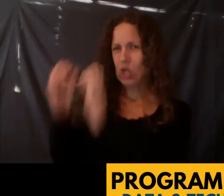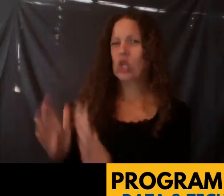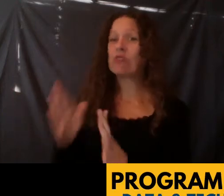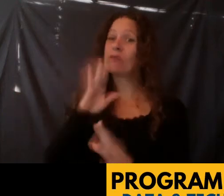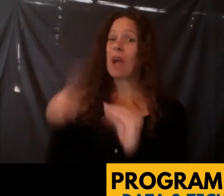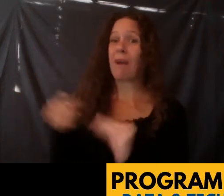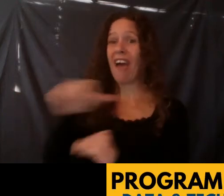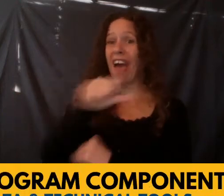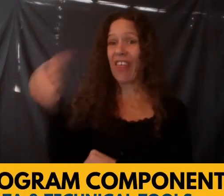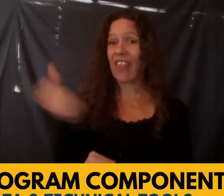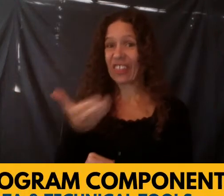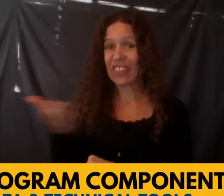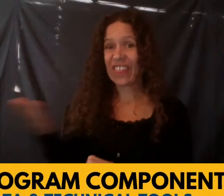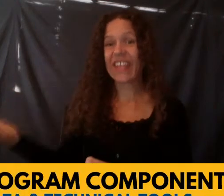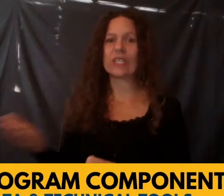together.